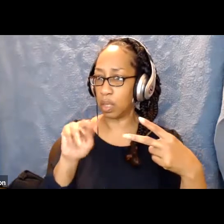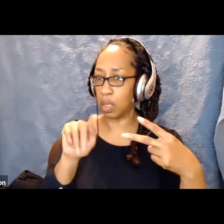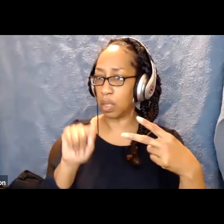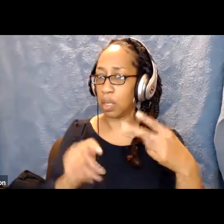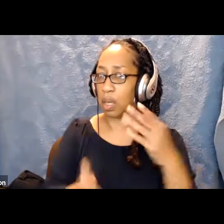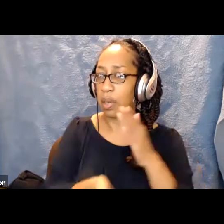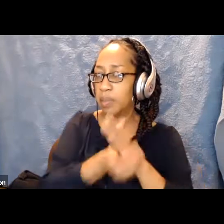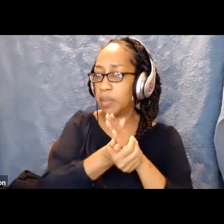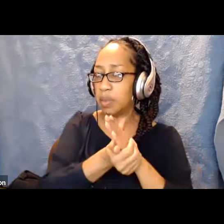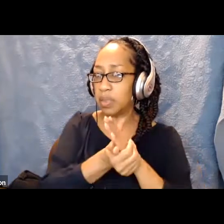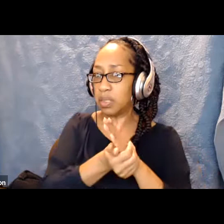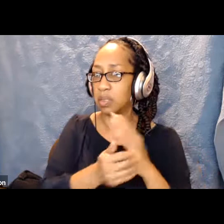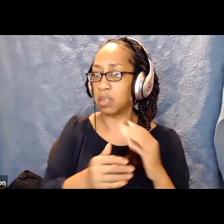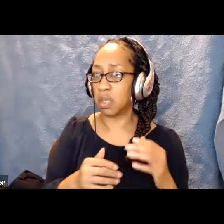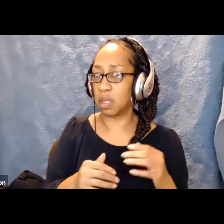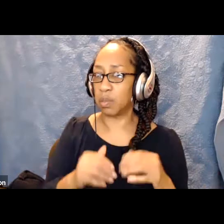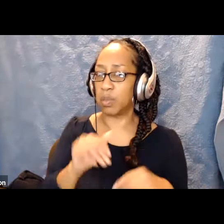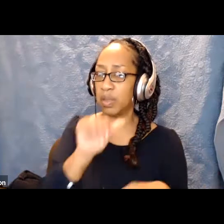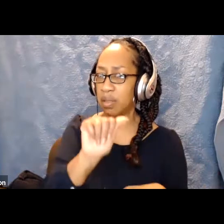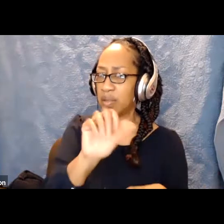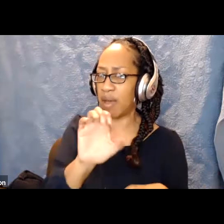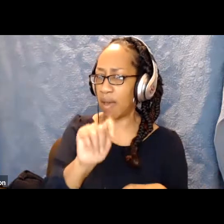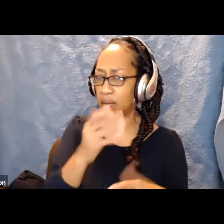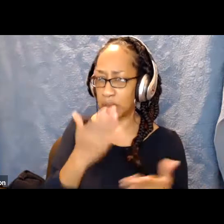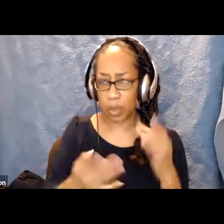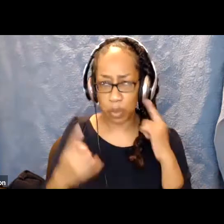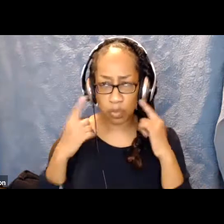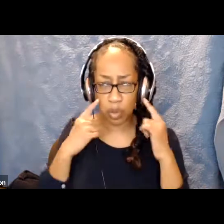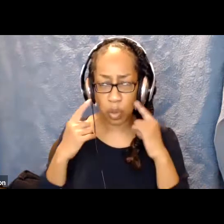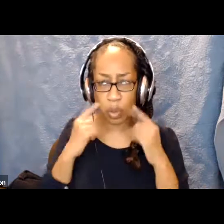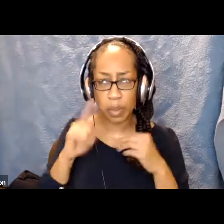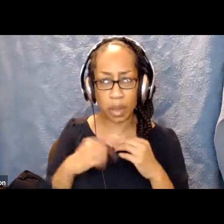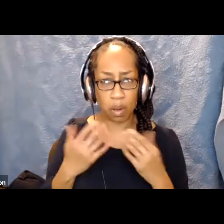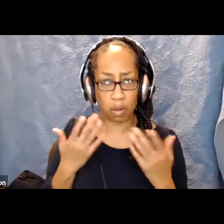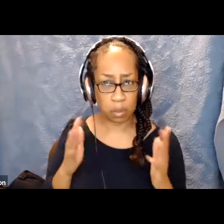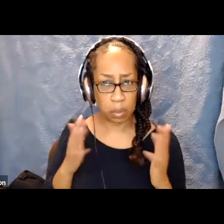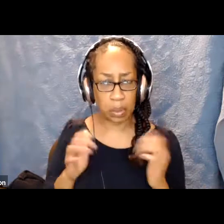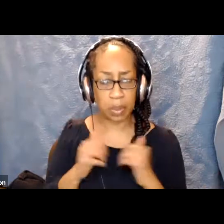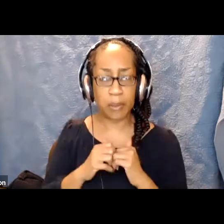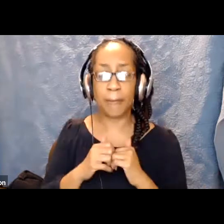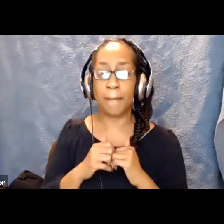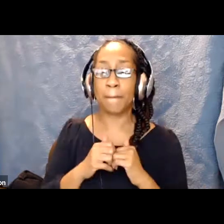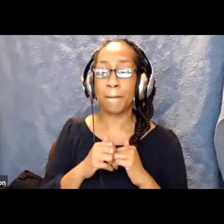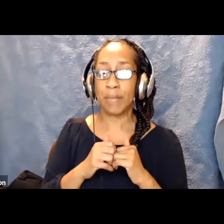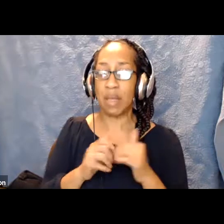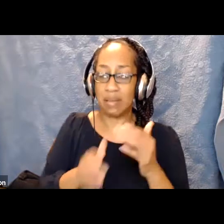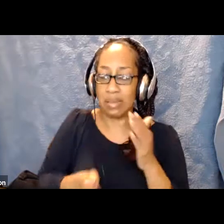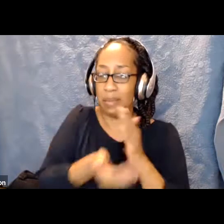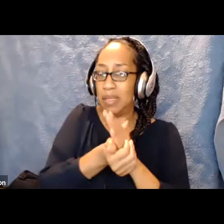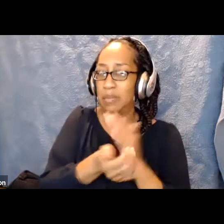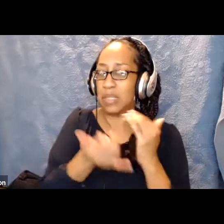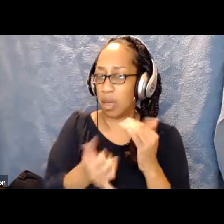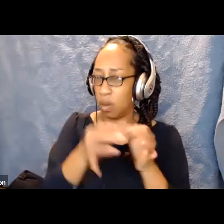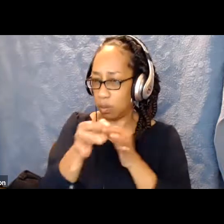were made to the Act, which you may have heard of already. And these